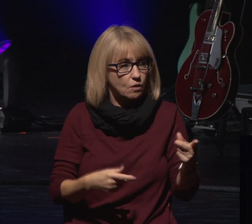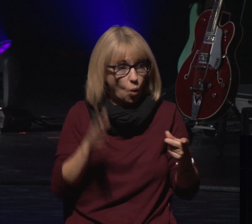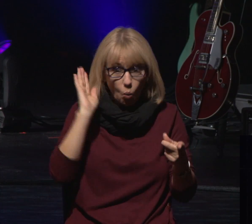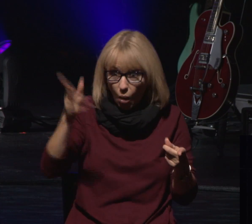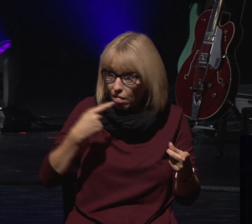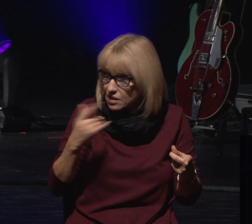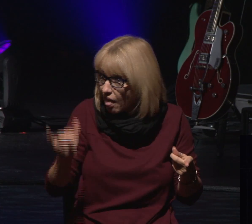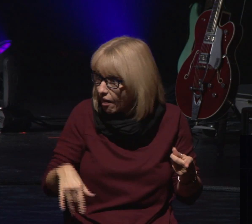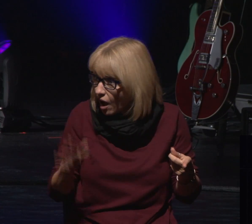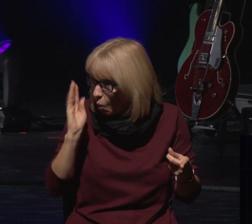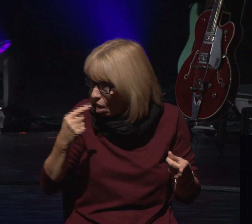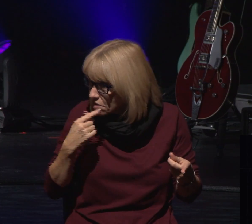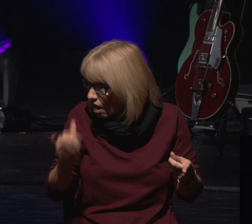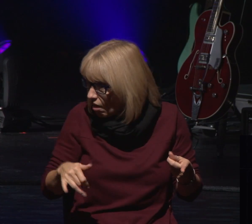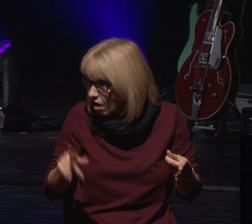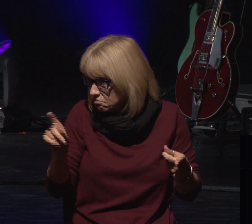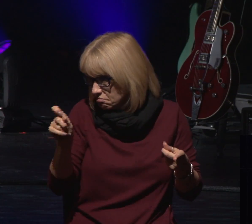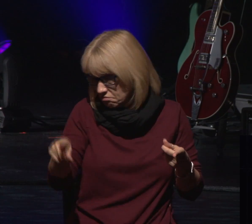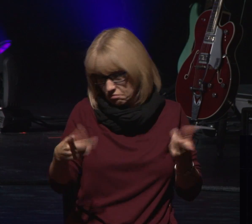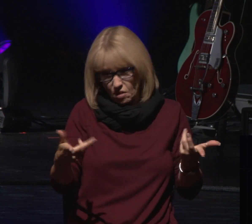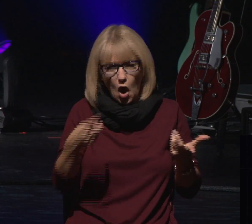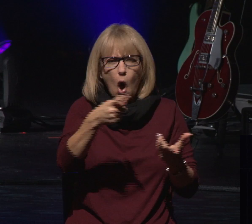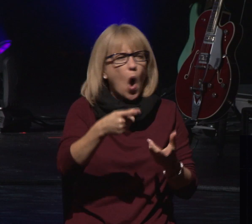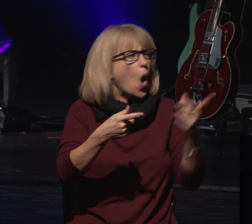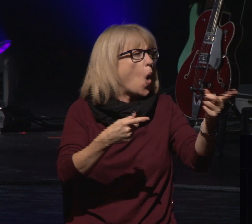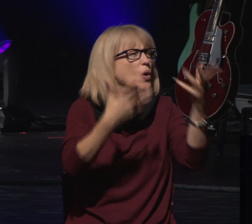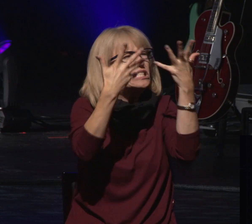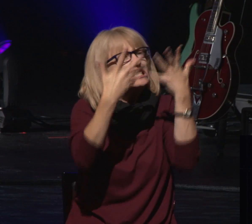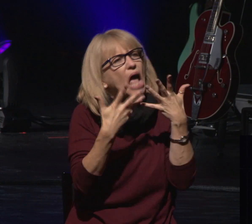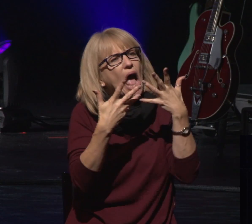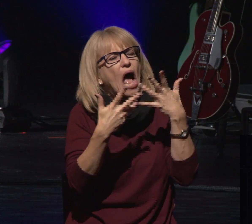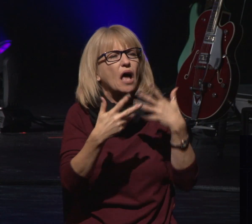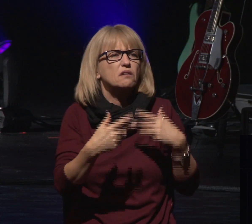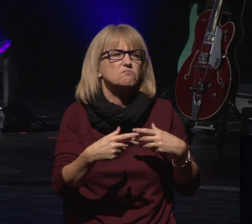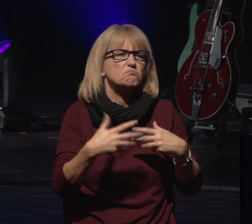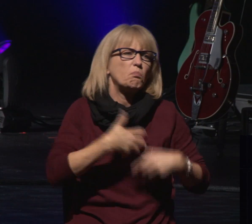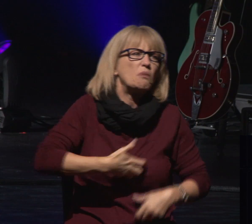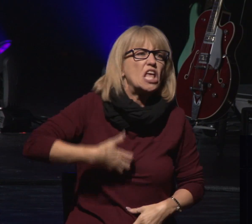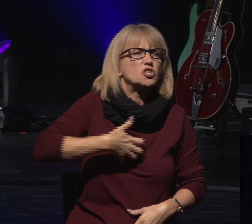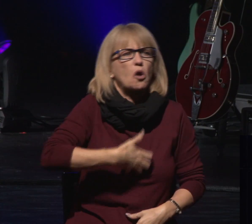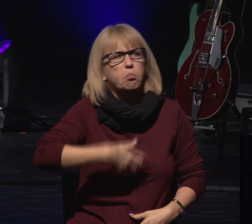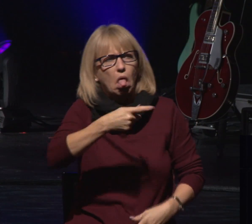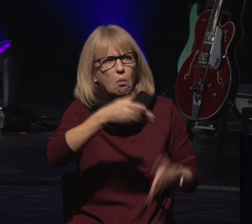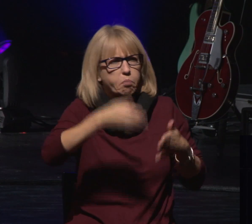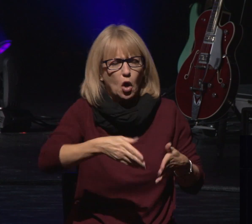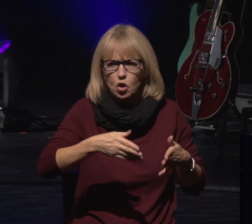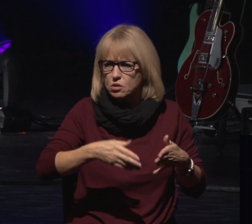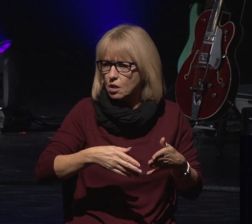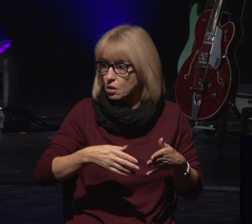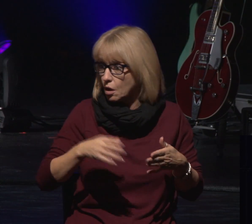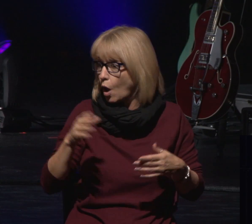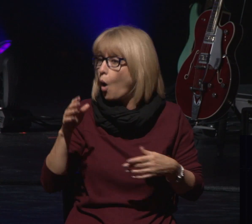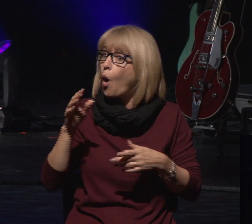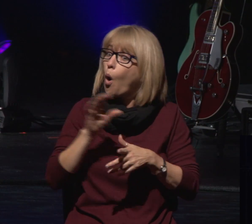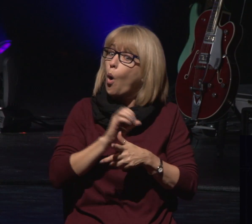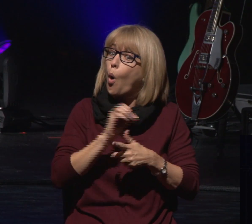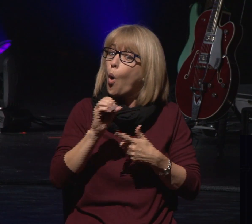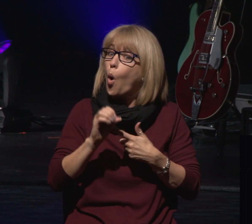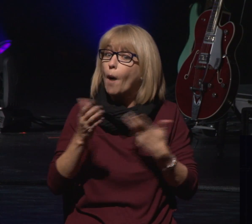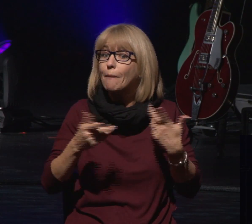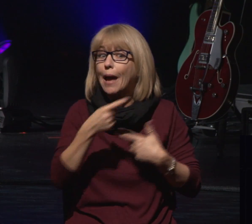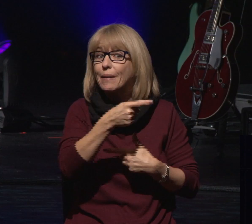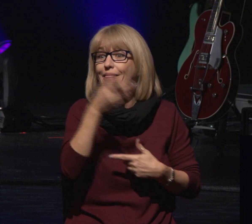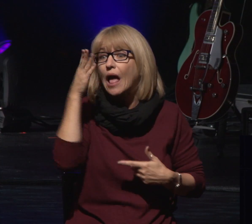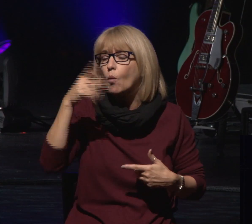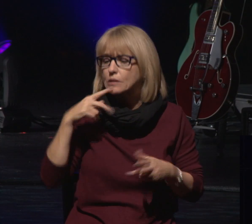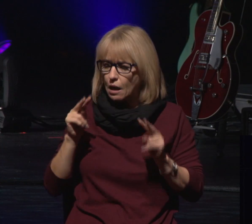life. It's just really sad. Life was just so hard for them, and just that's where it's left. Just sad, just sad. Are they going to say, look what they went